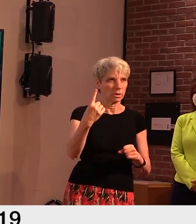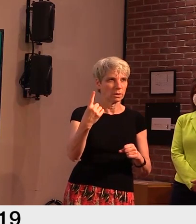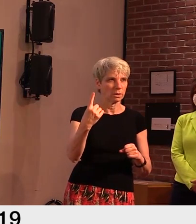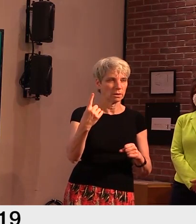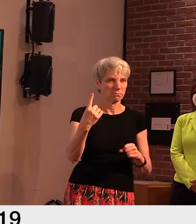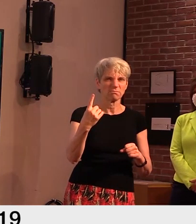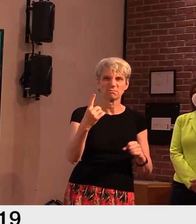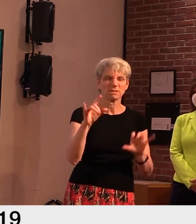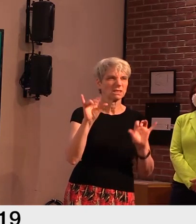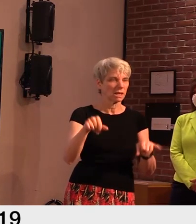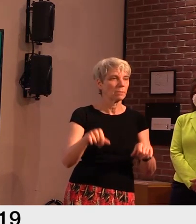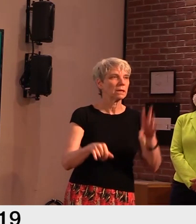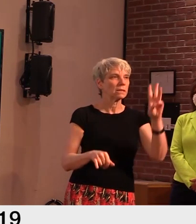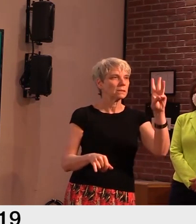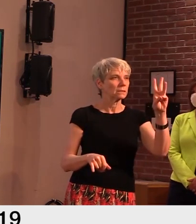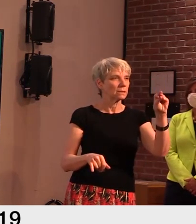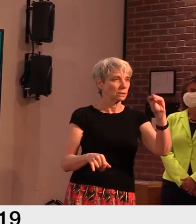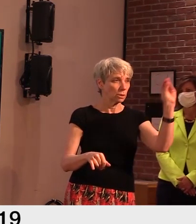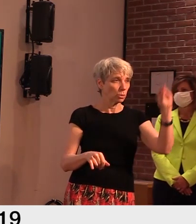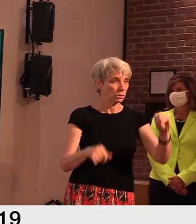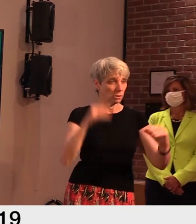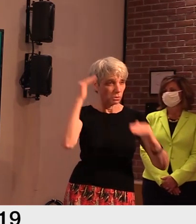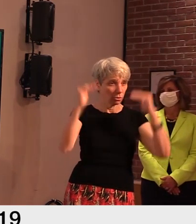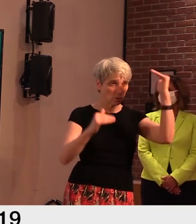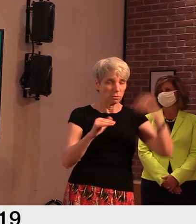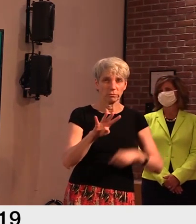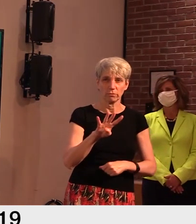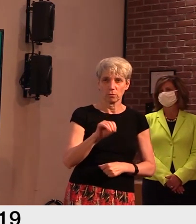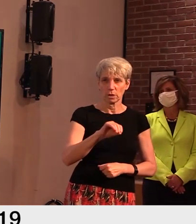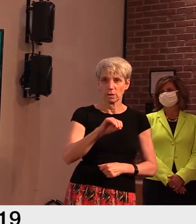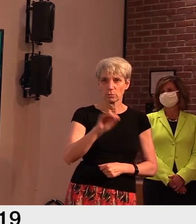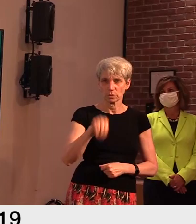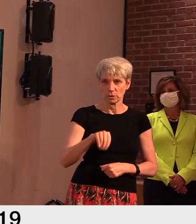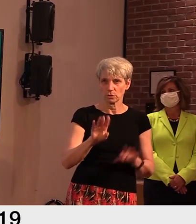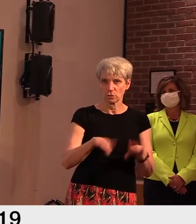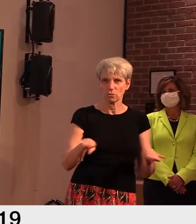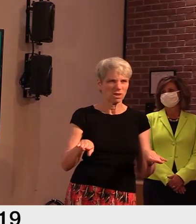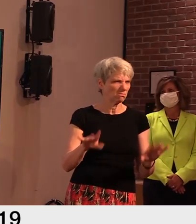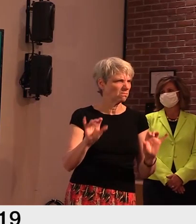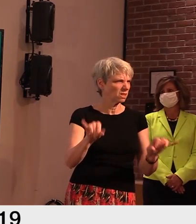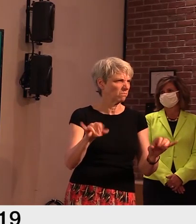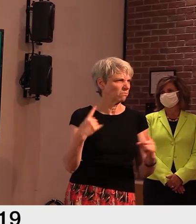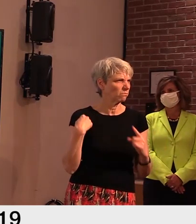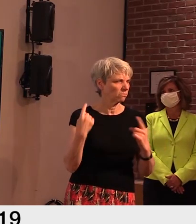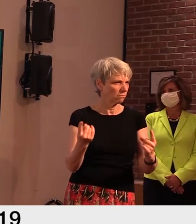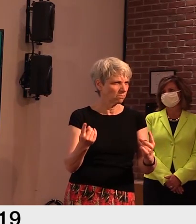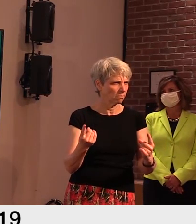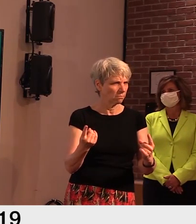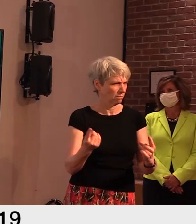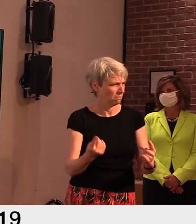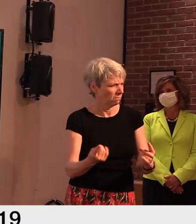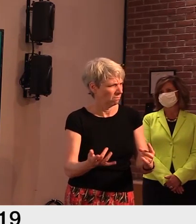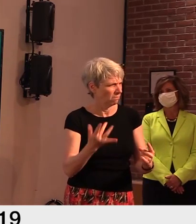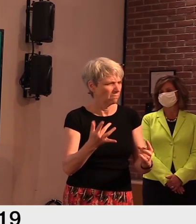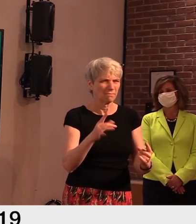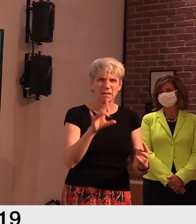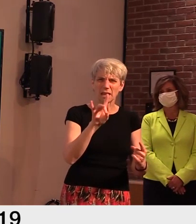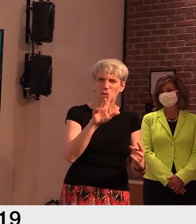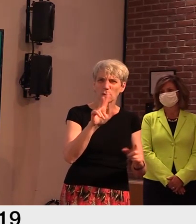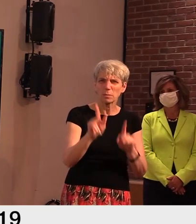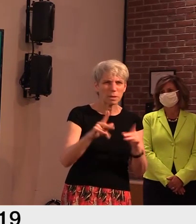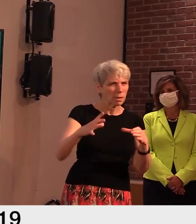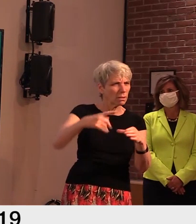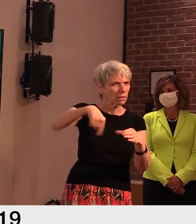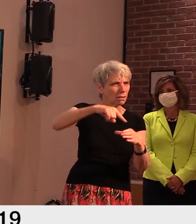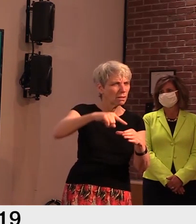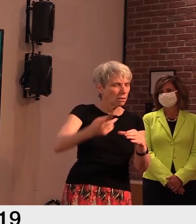For those of you who are watching our website, as of last night, we reported 101 cases. Again,